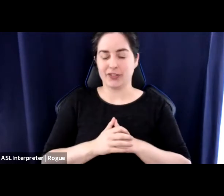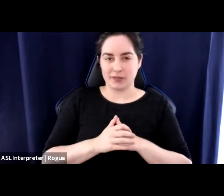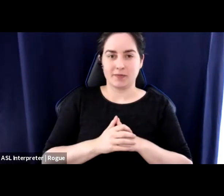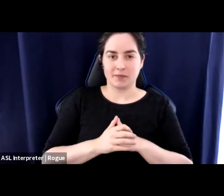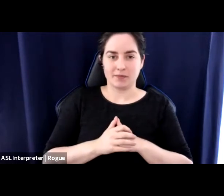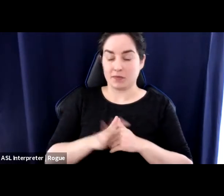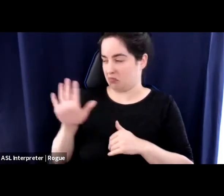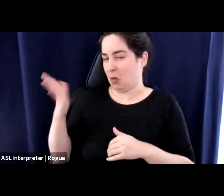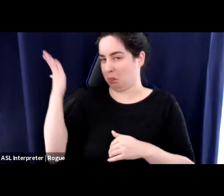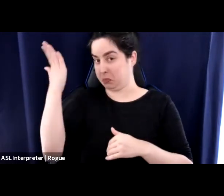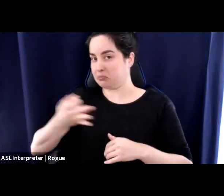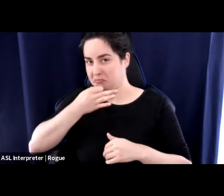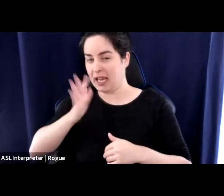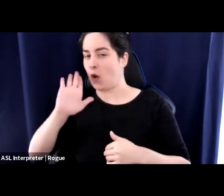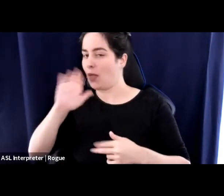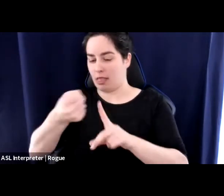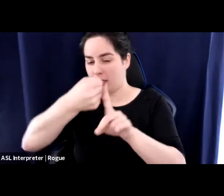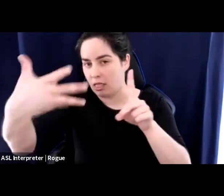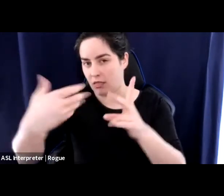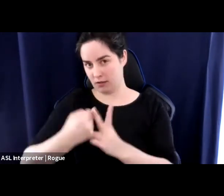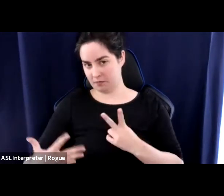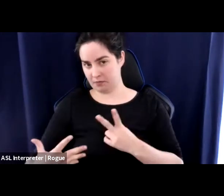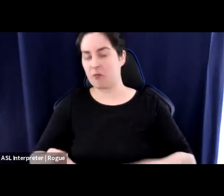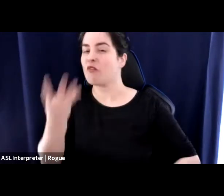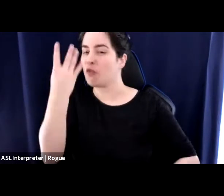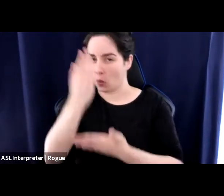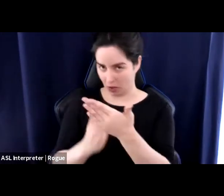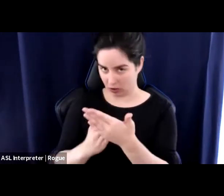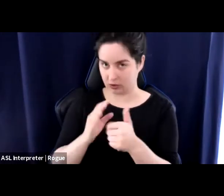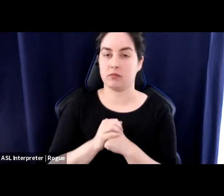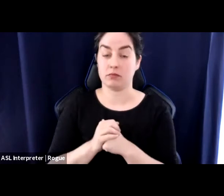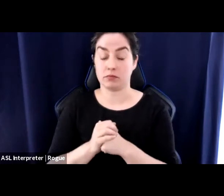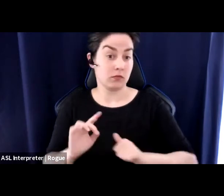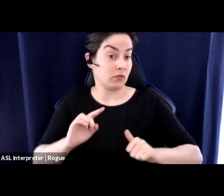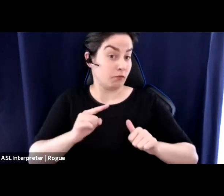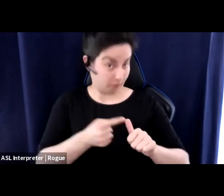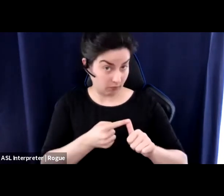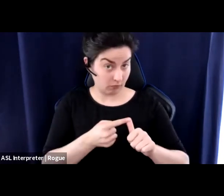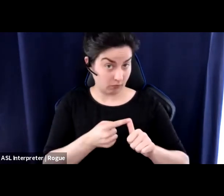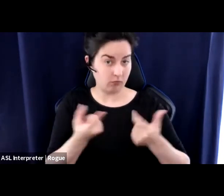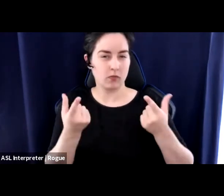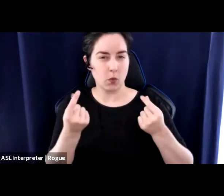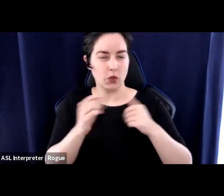So it's divided into 4 parts. So first, I'll talk a little bit about,